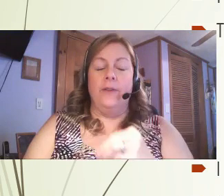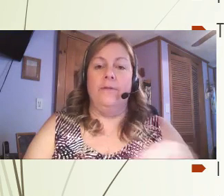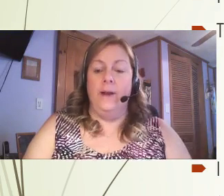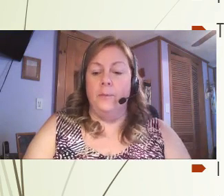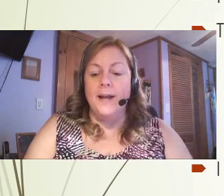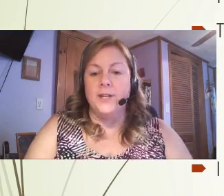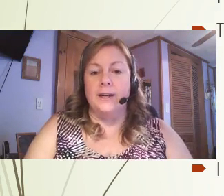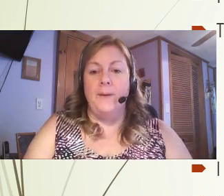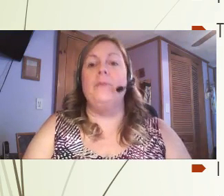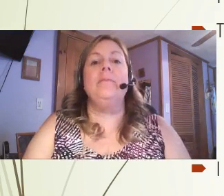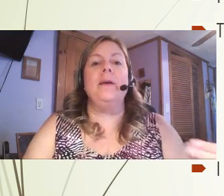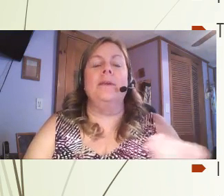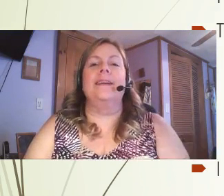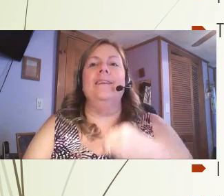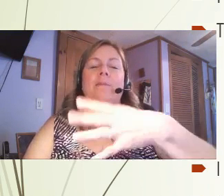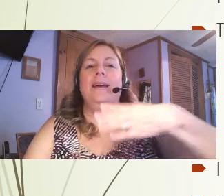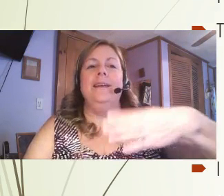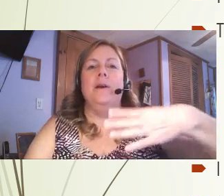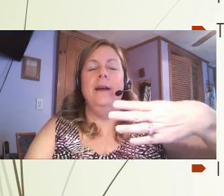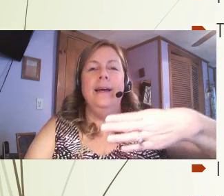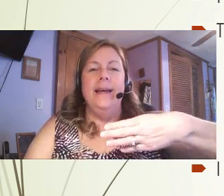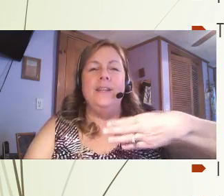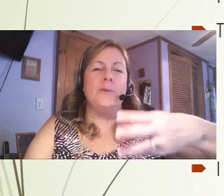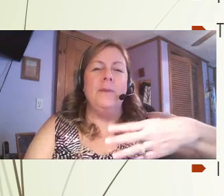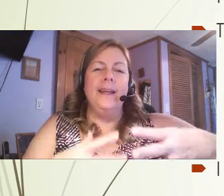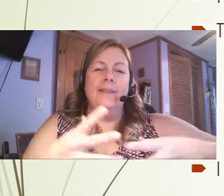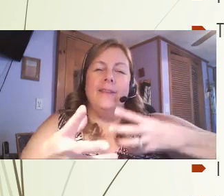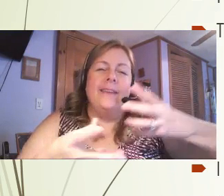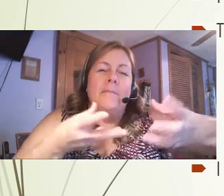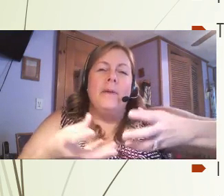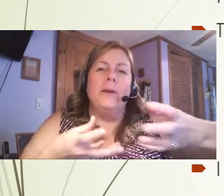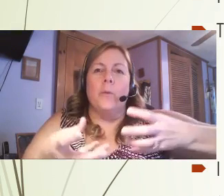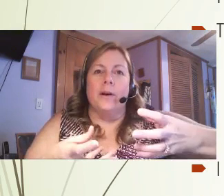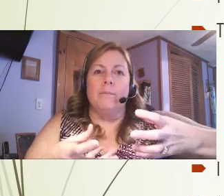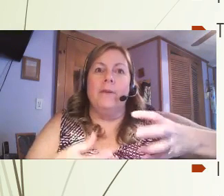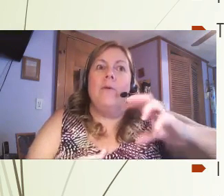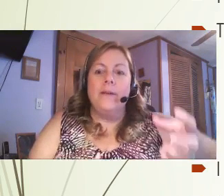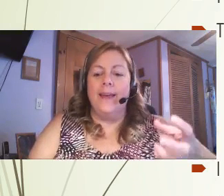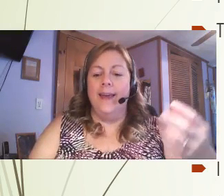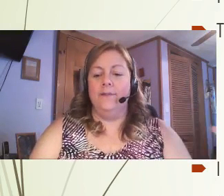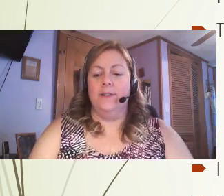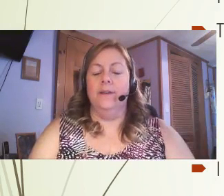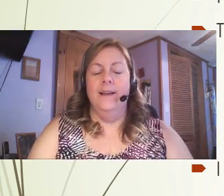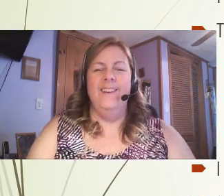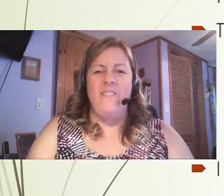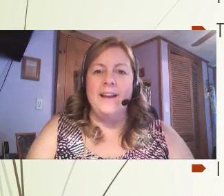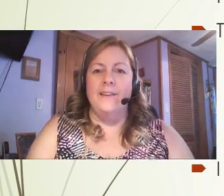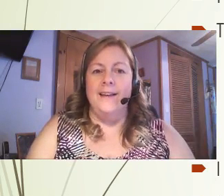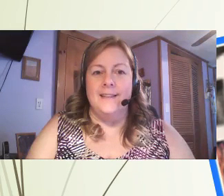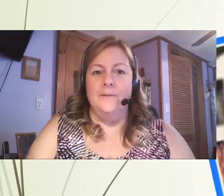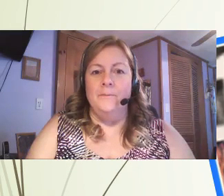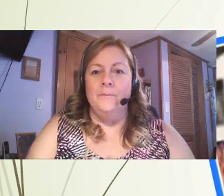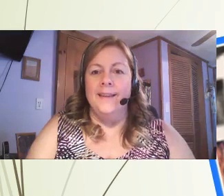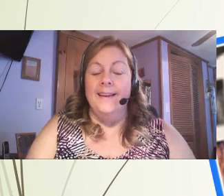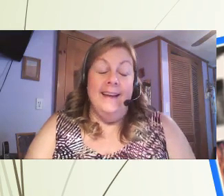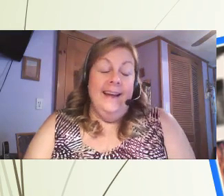it for the final project. But I want to be able to give them that intermediate, that middle work before they have to finalize